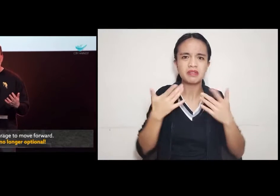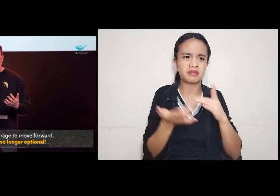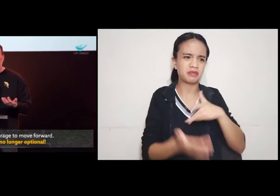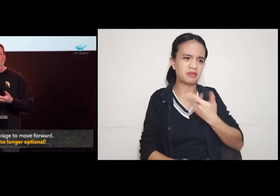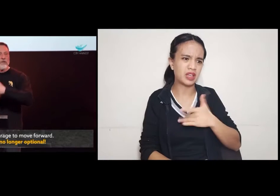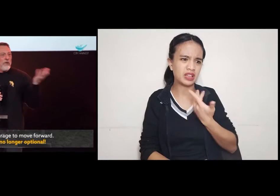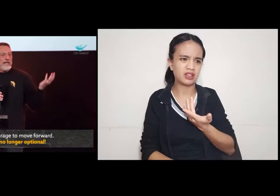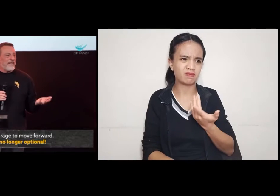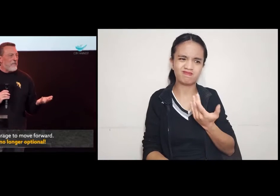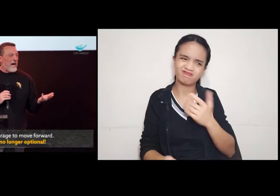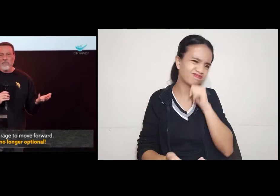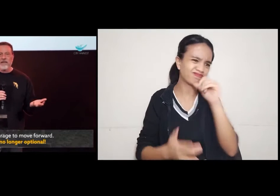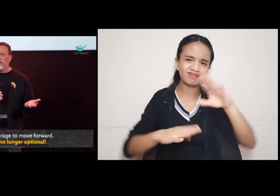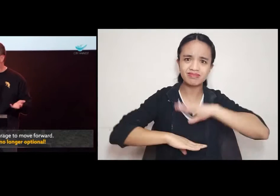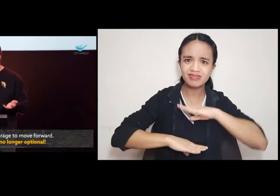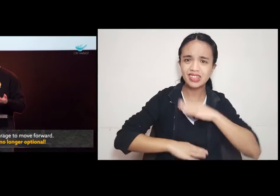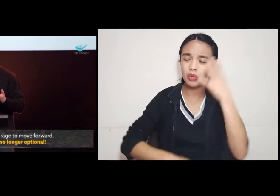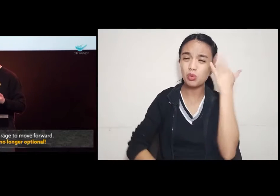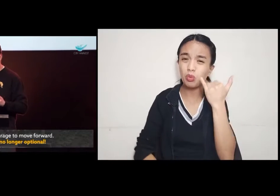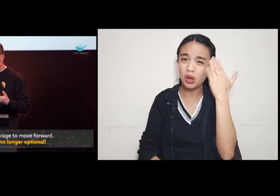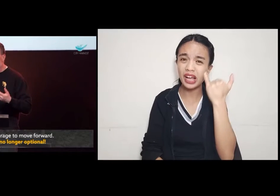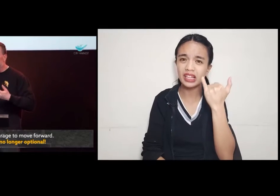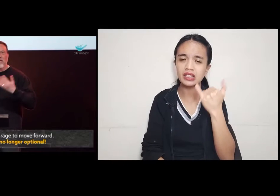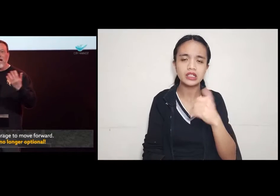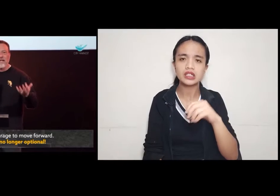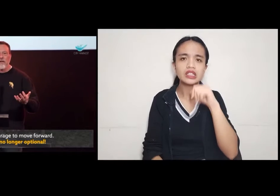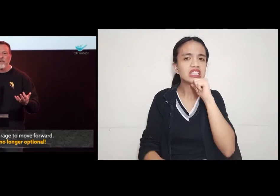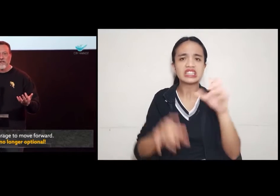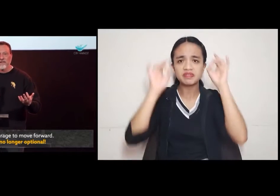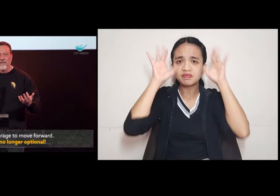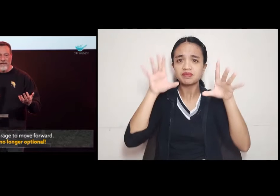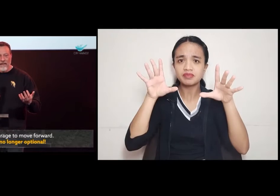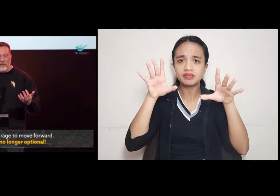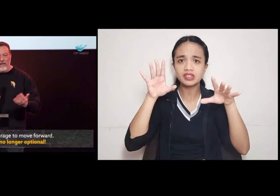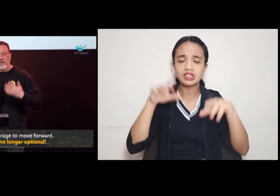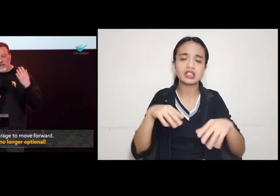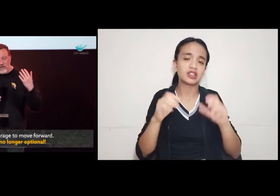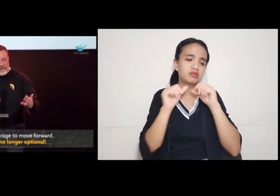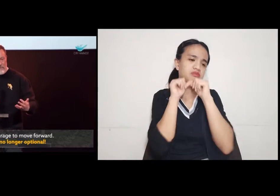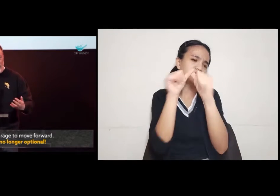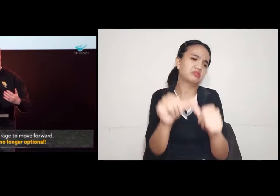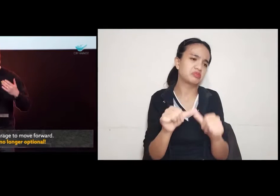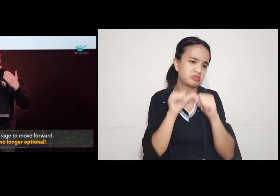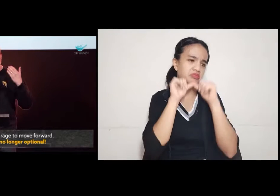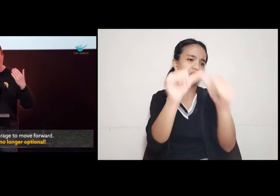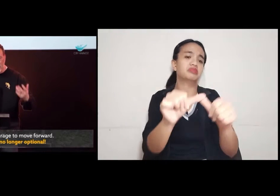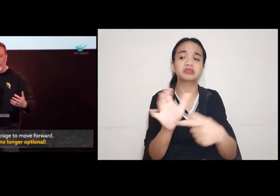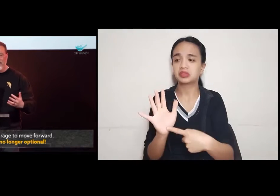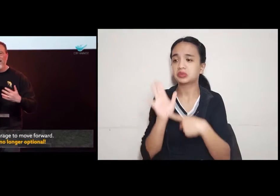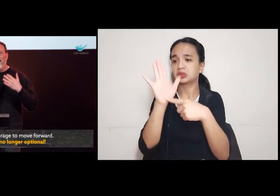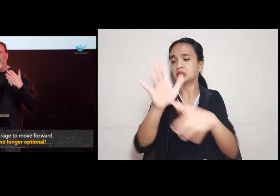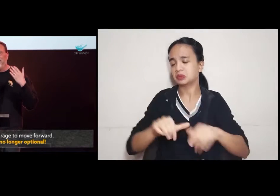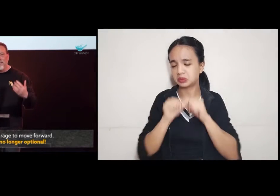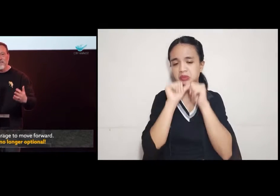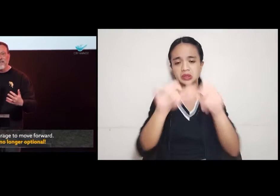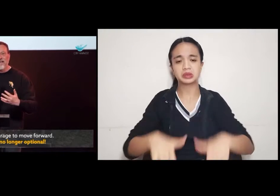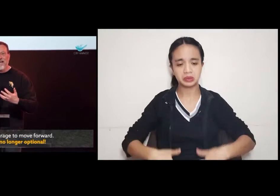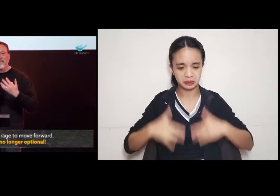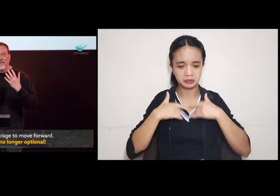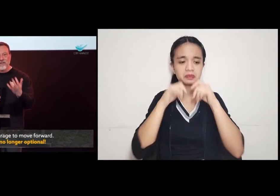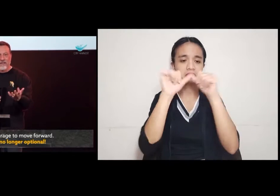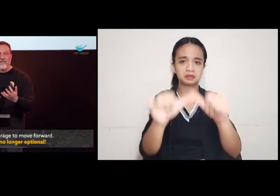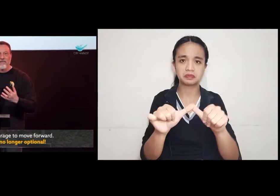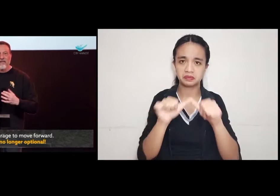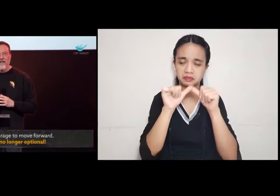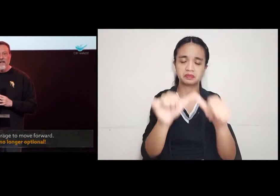empty, we don't do anything about it because, well, we're not at risk. We can just keep on existing and existing